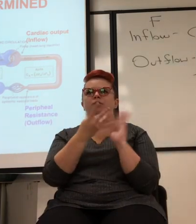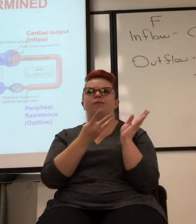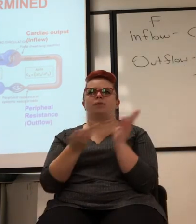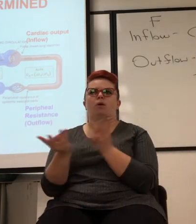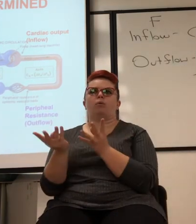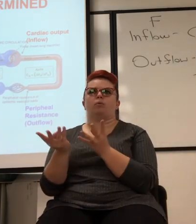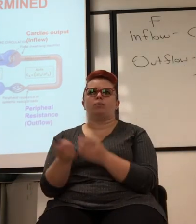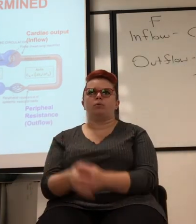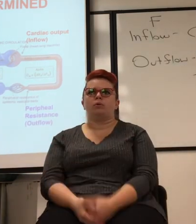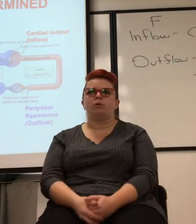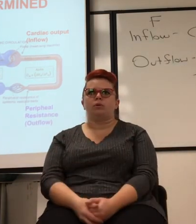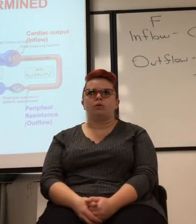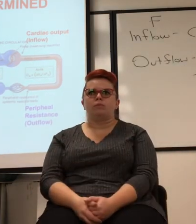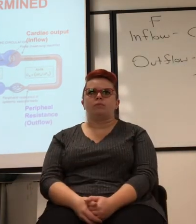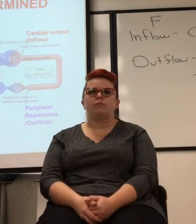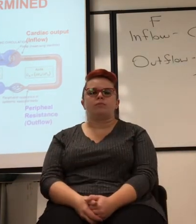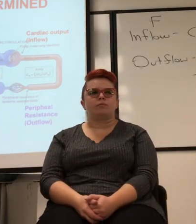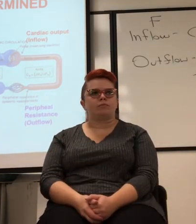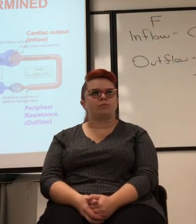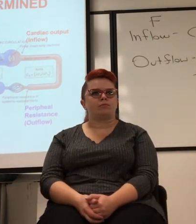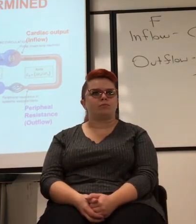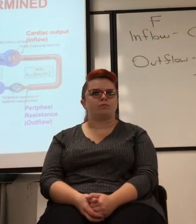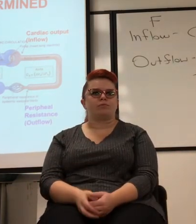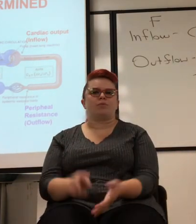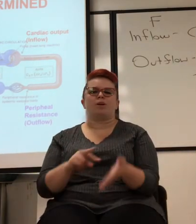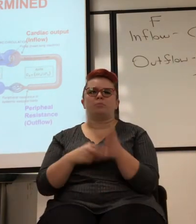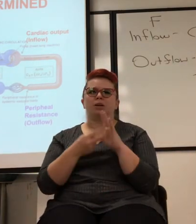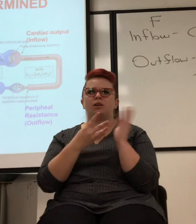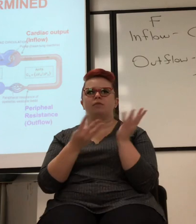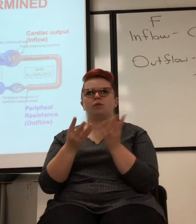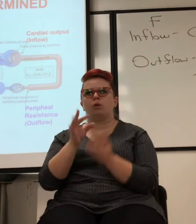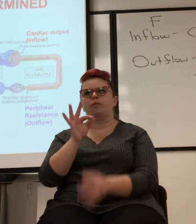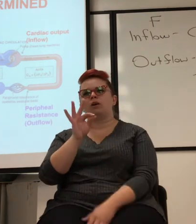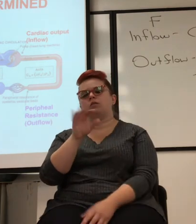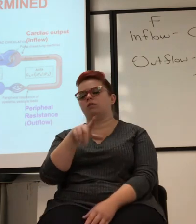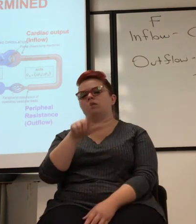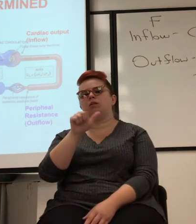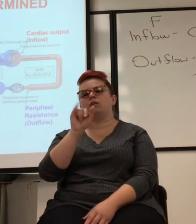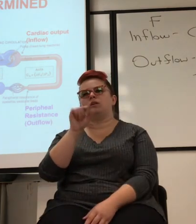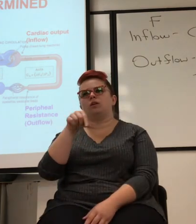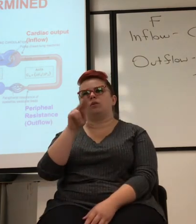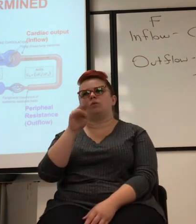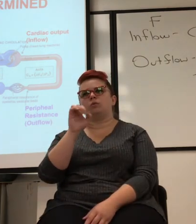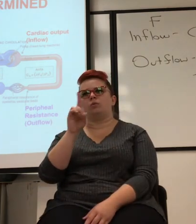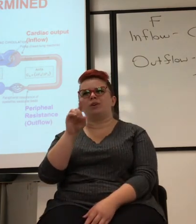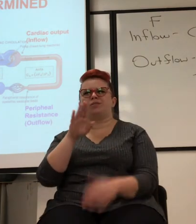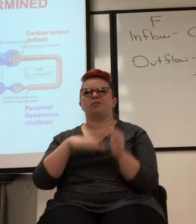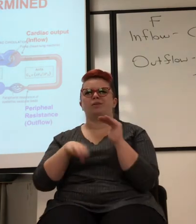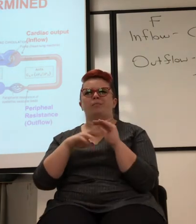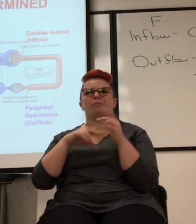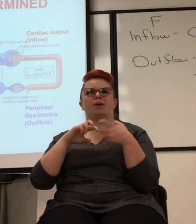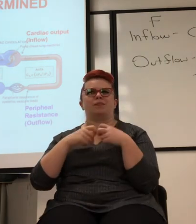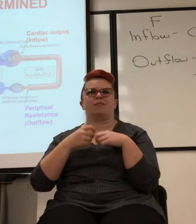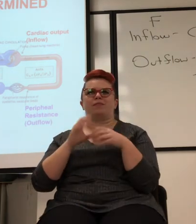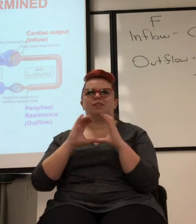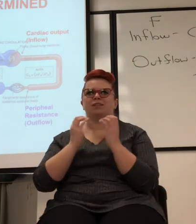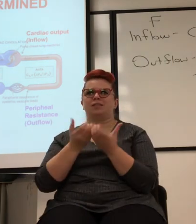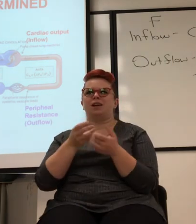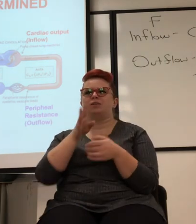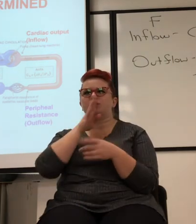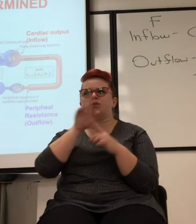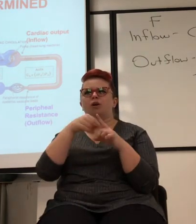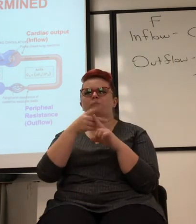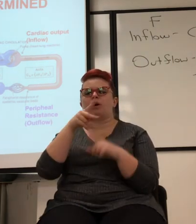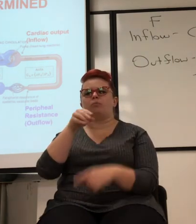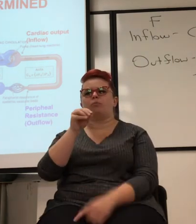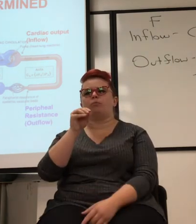flow is F, flow of a liquid. I mean, you study in the basic college physics class, you know, you talk about Poiseuille's law. I